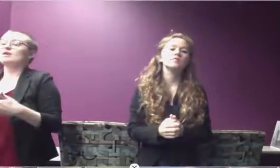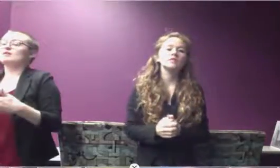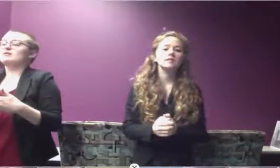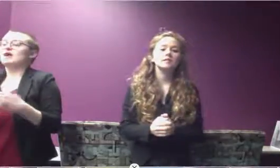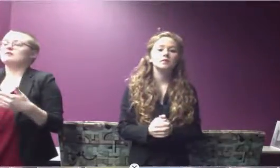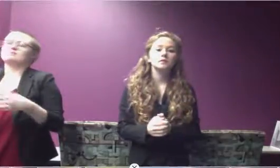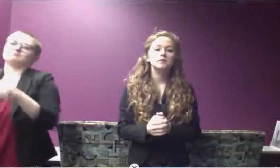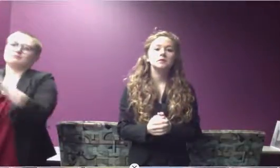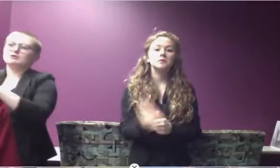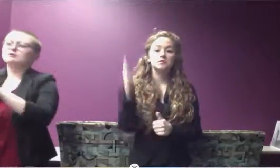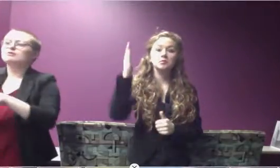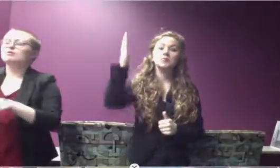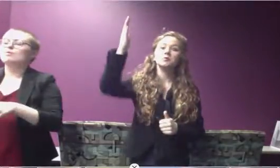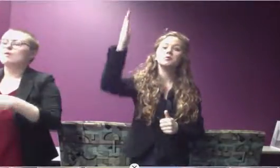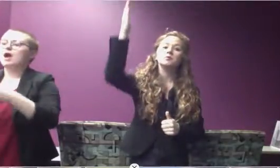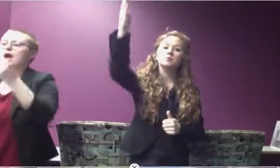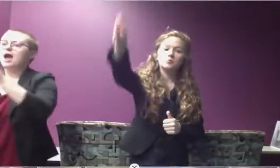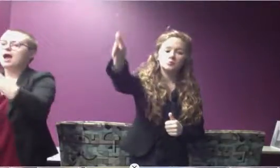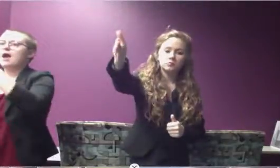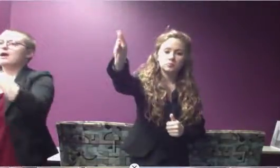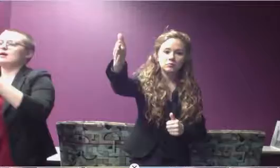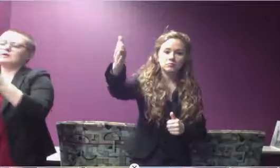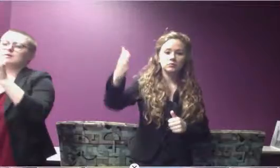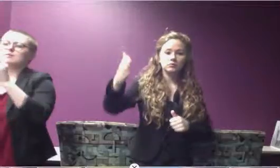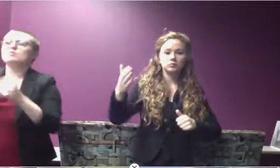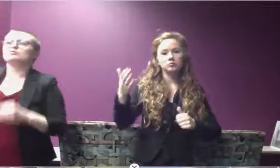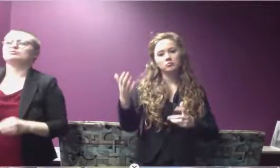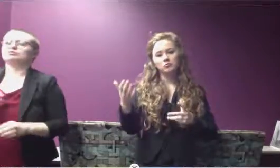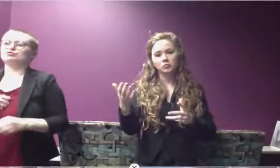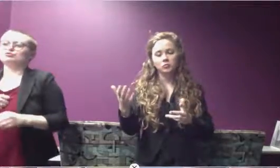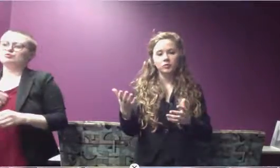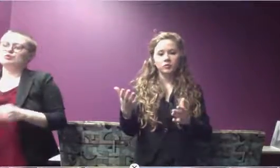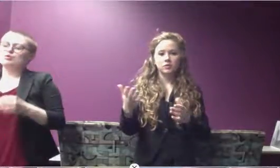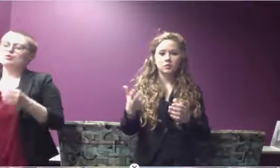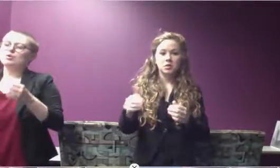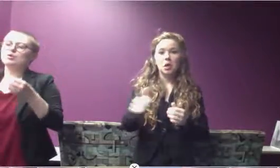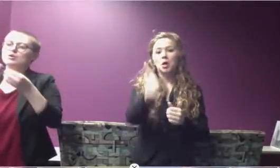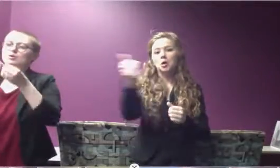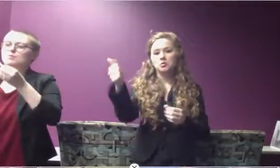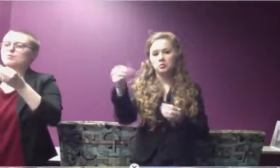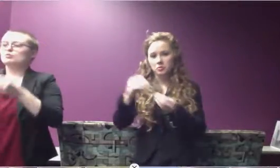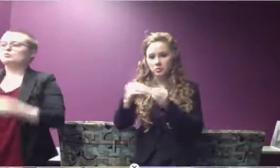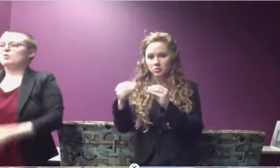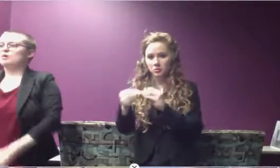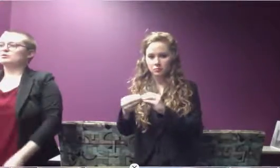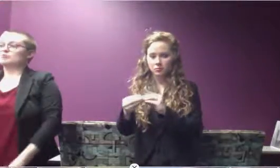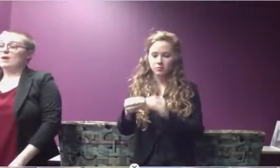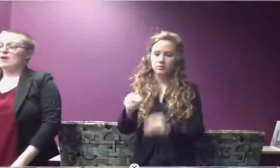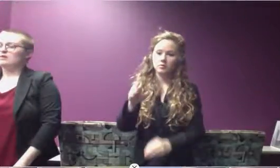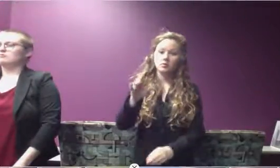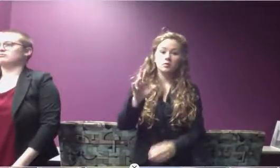And so then you have fractions as well. And we'll discuss that later.